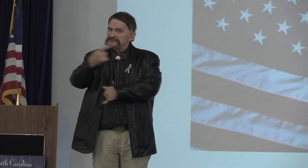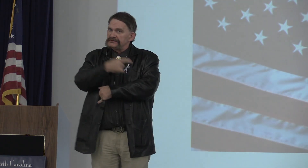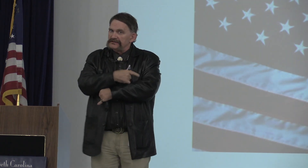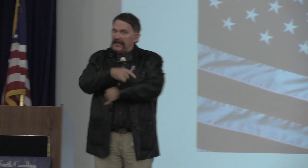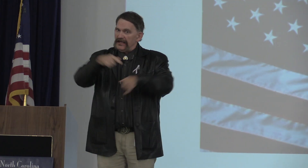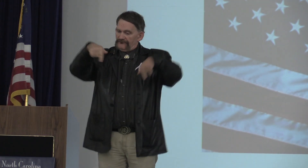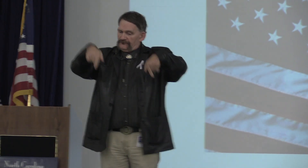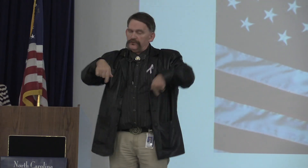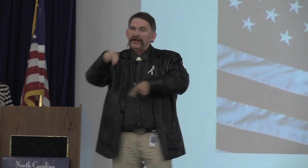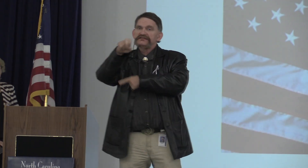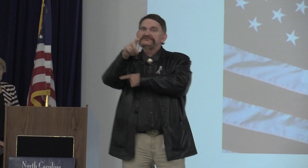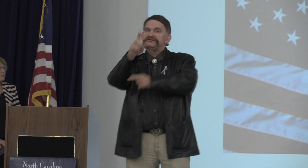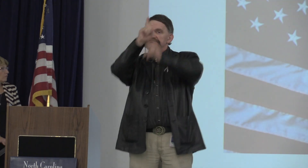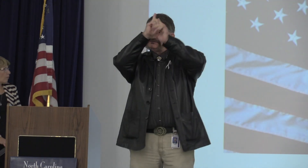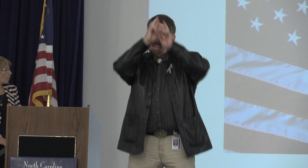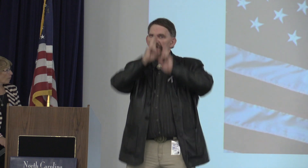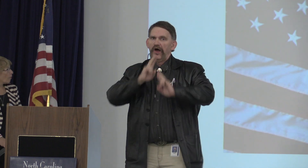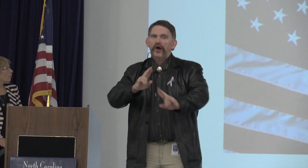our veterans.